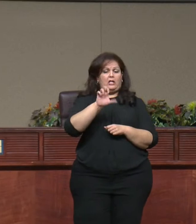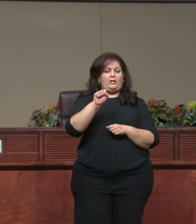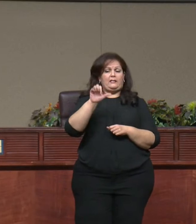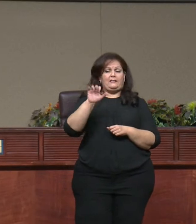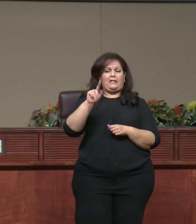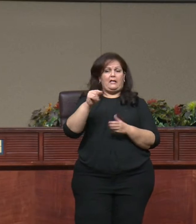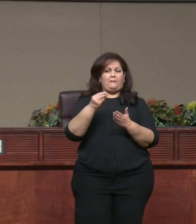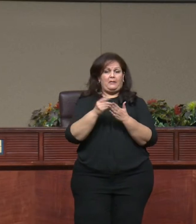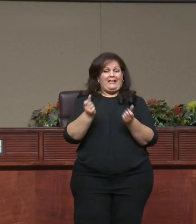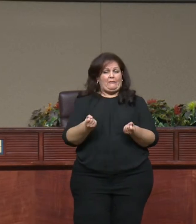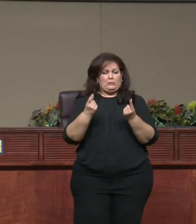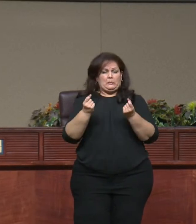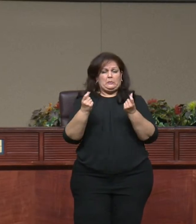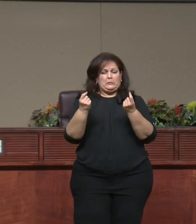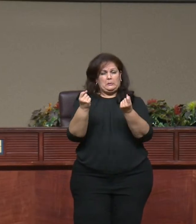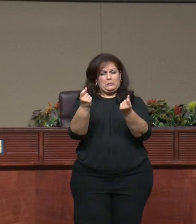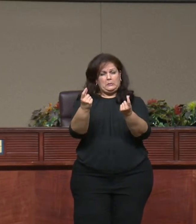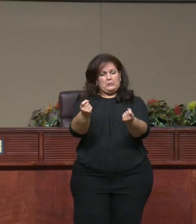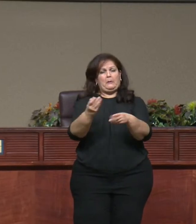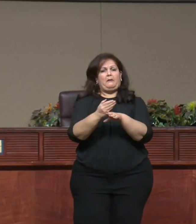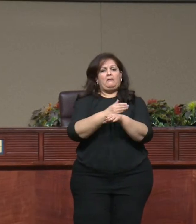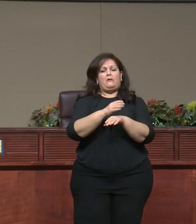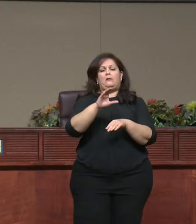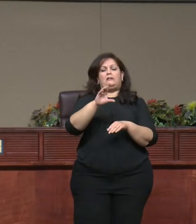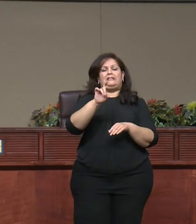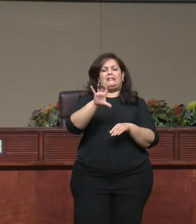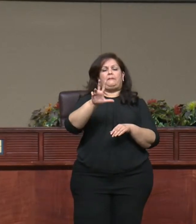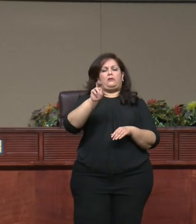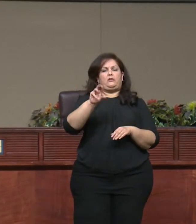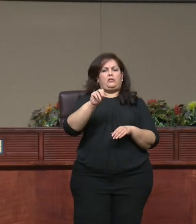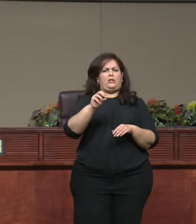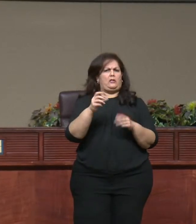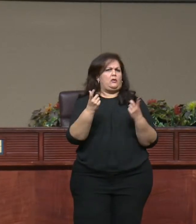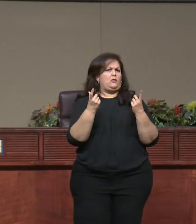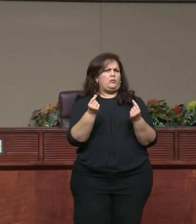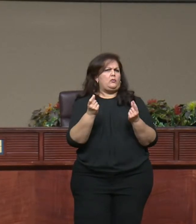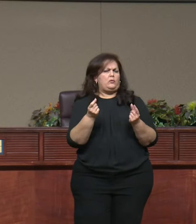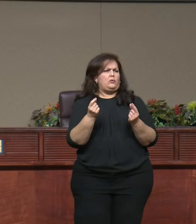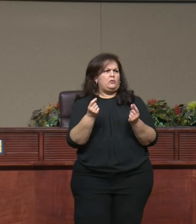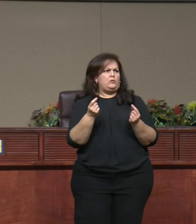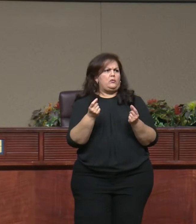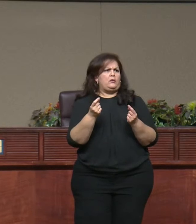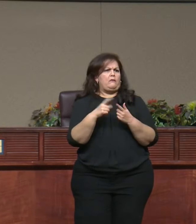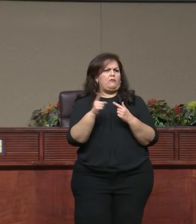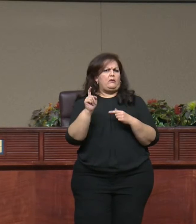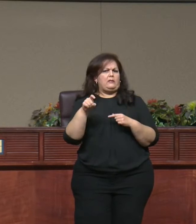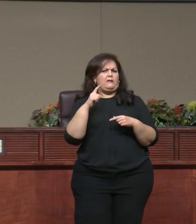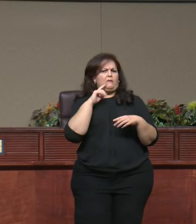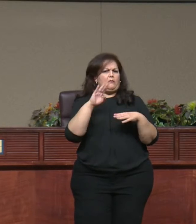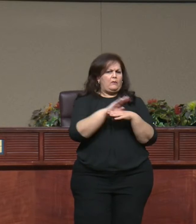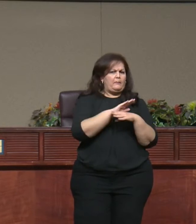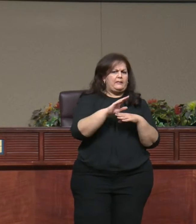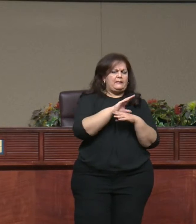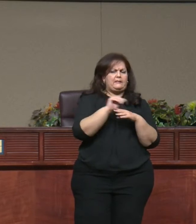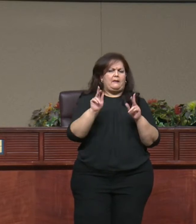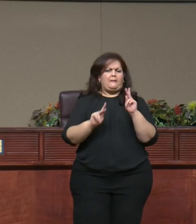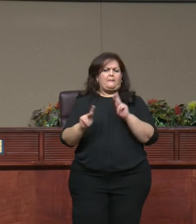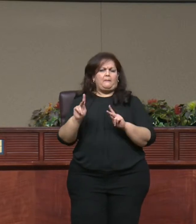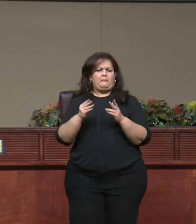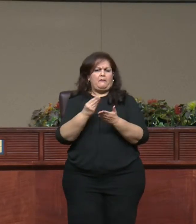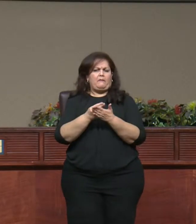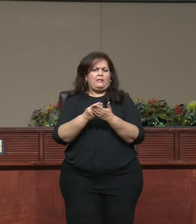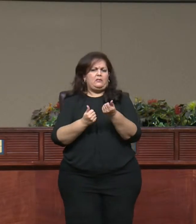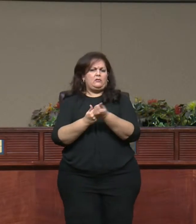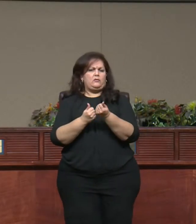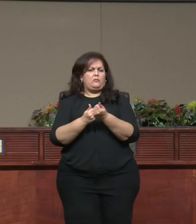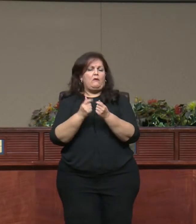be spent in full by December 30th, what approach is the county taking when it comes to the potential need for business and individual financial support